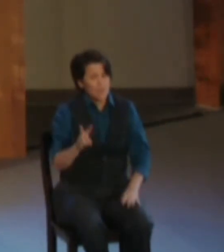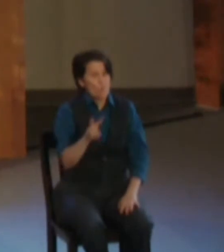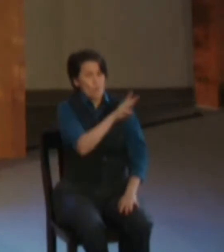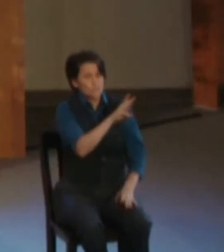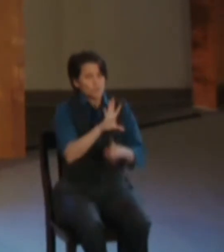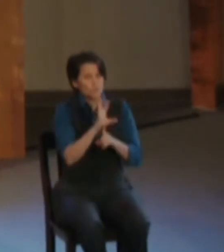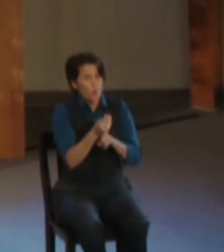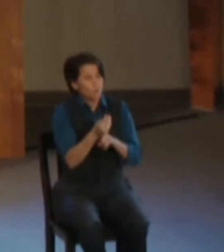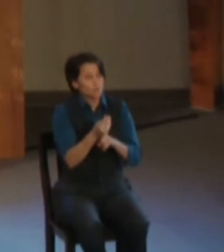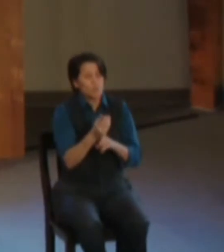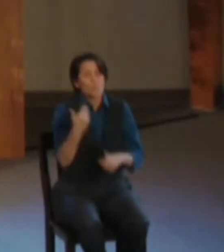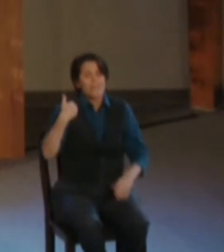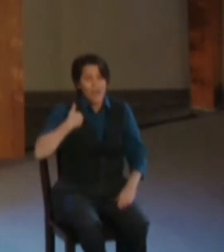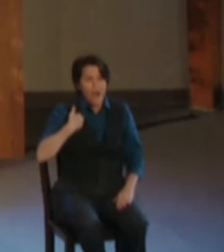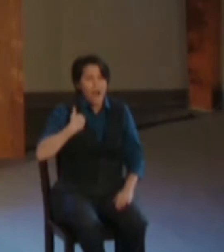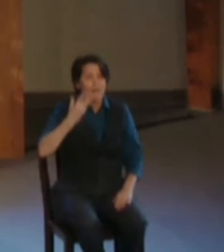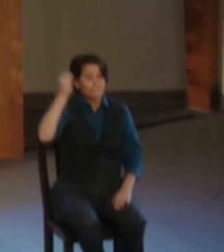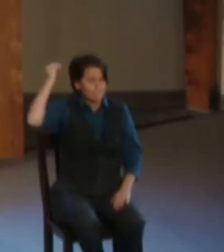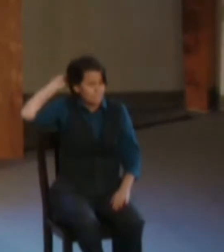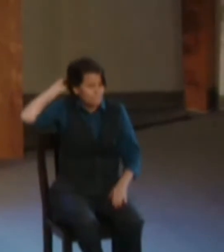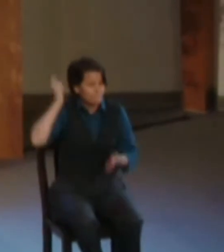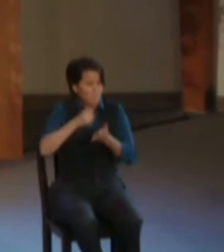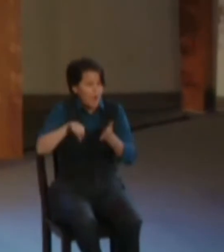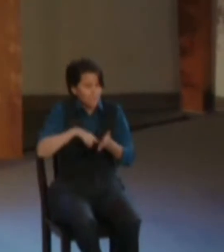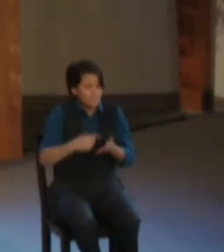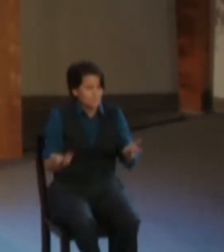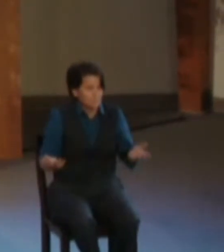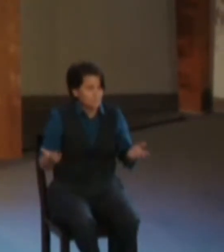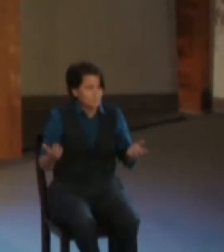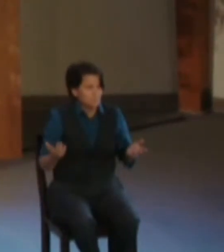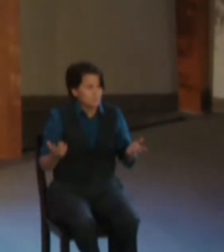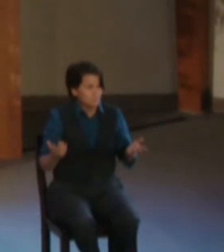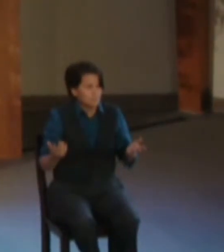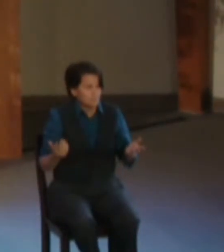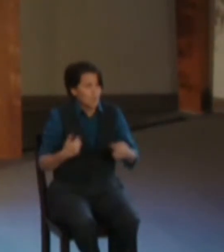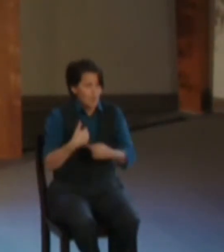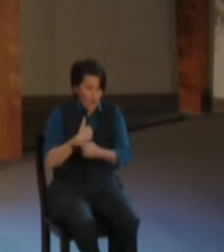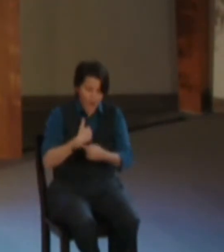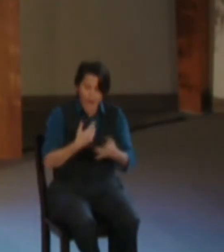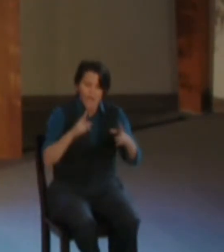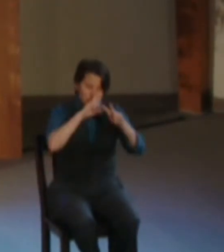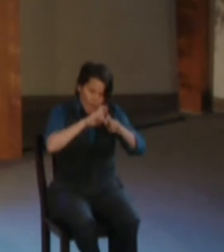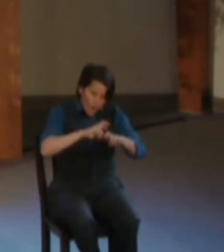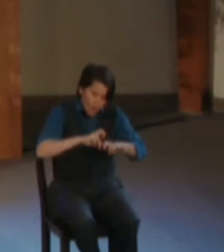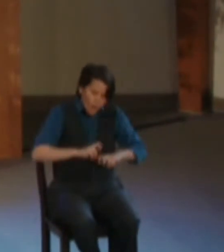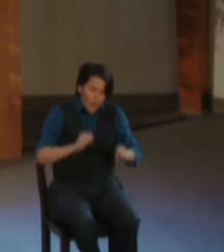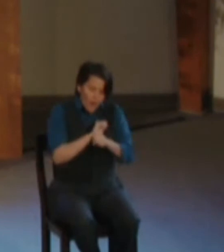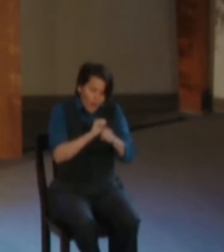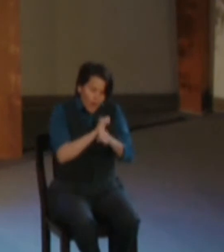us does. I have biases. I work at them. But we all have